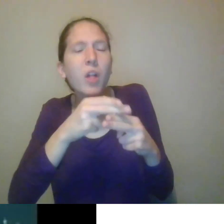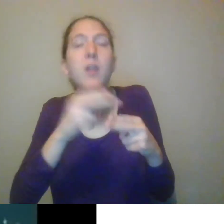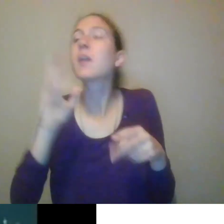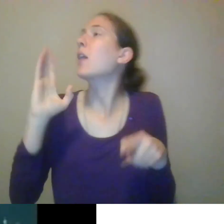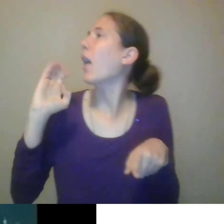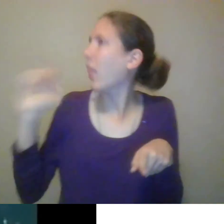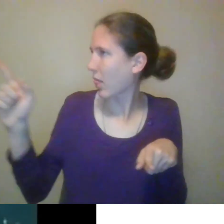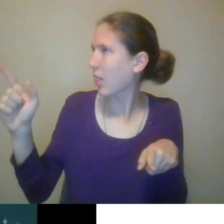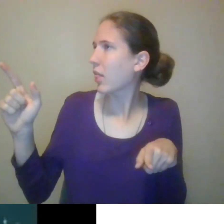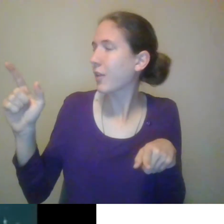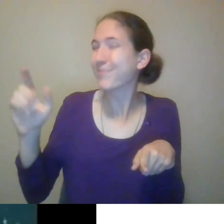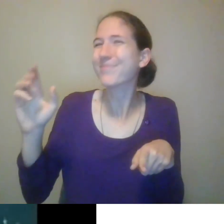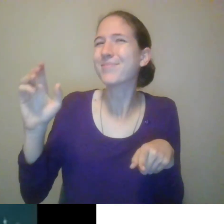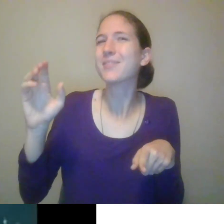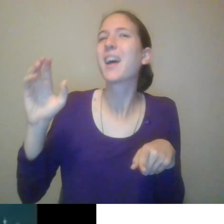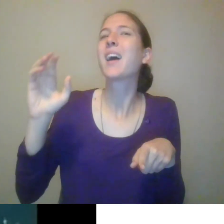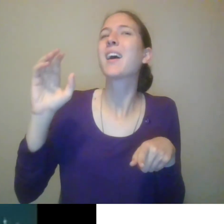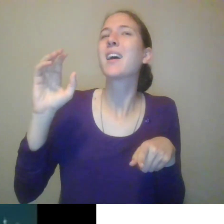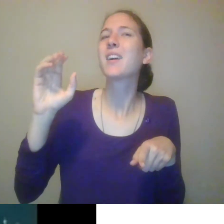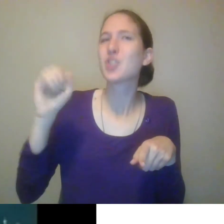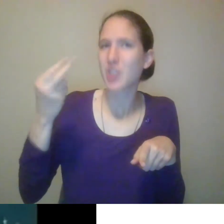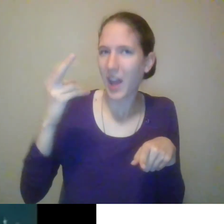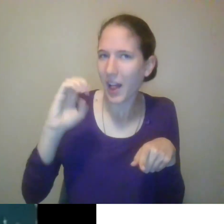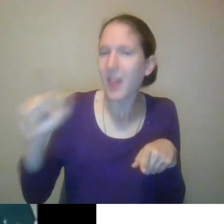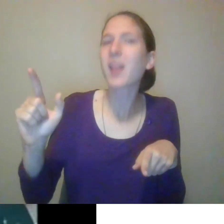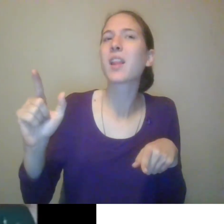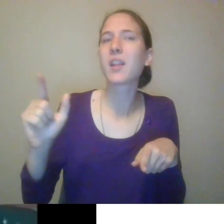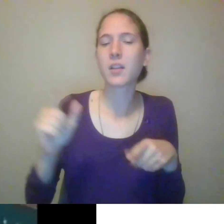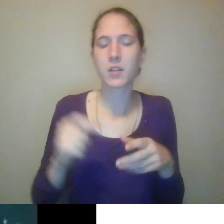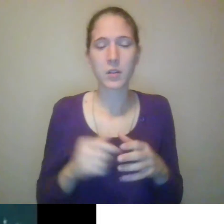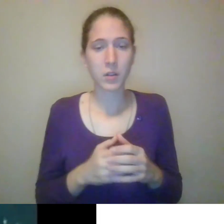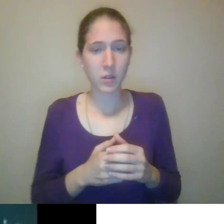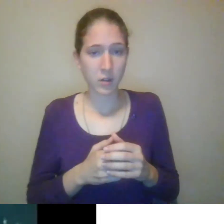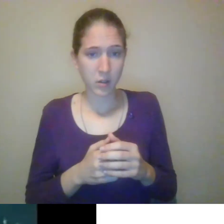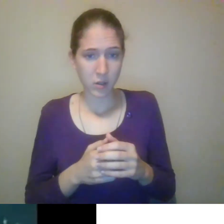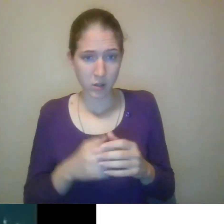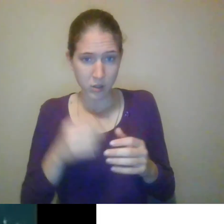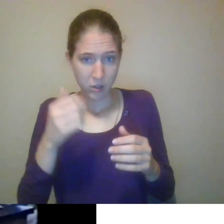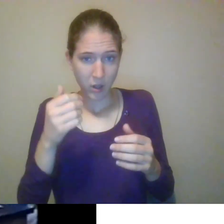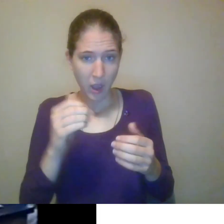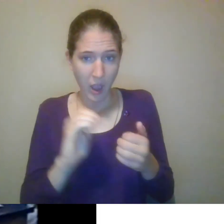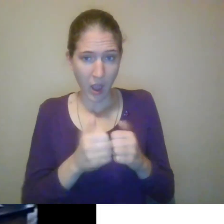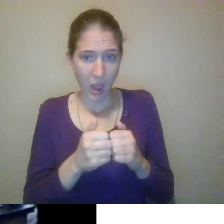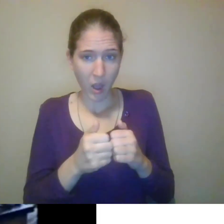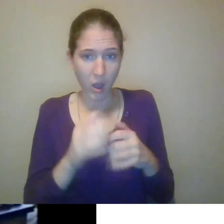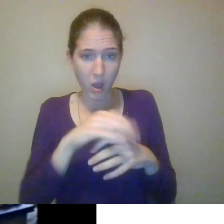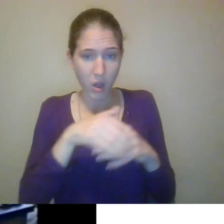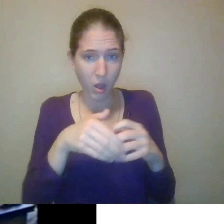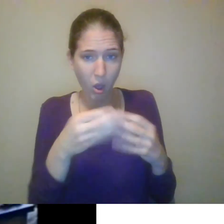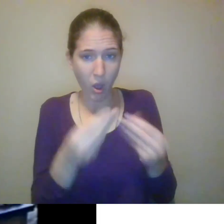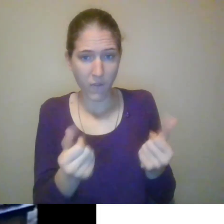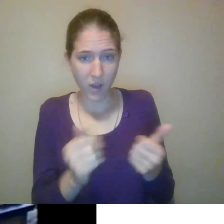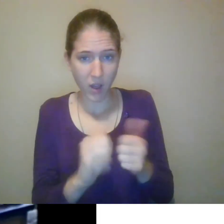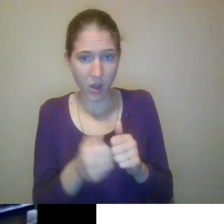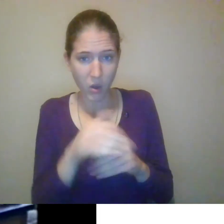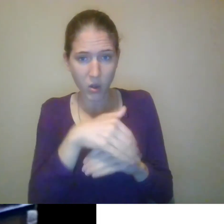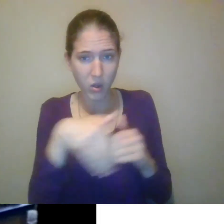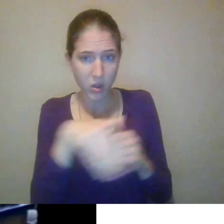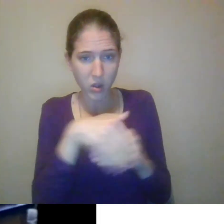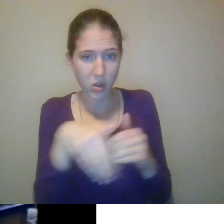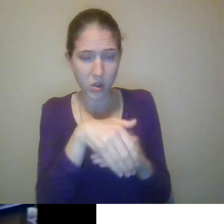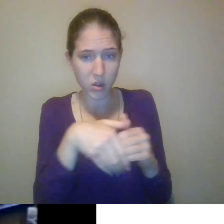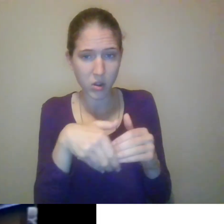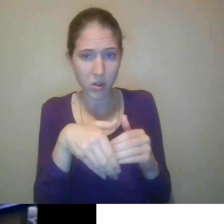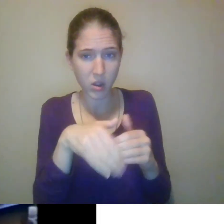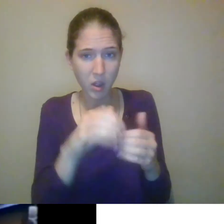take the shell off and leave the membrane intact? Does anybody know how you could do that? Yes. How? I did it last night. What? I was helping my